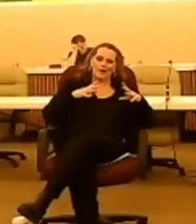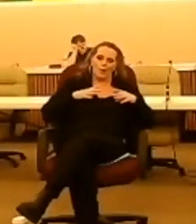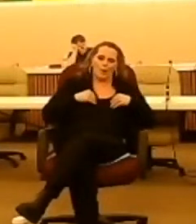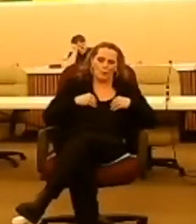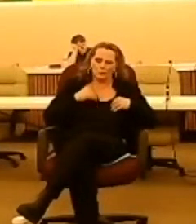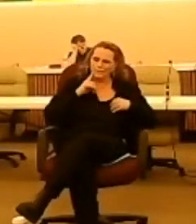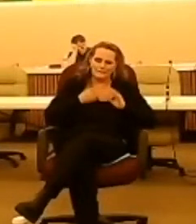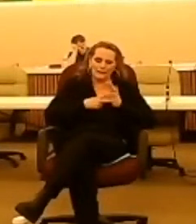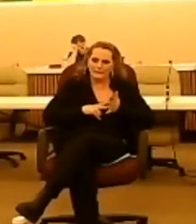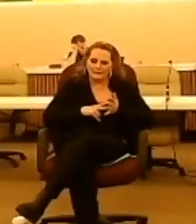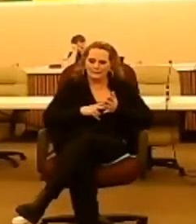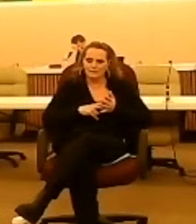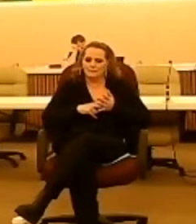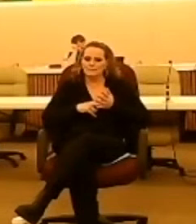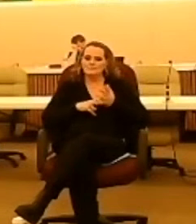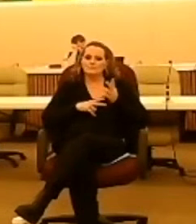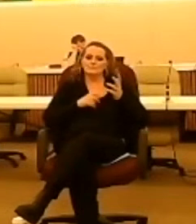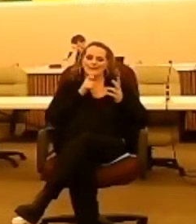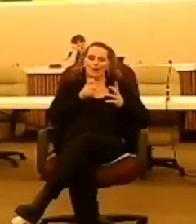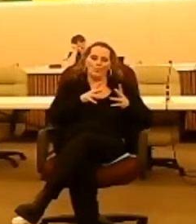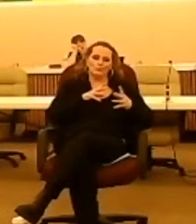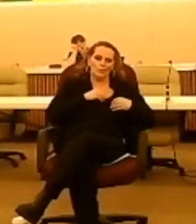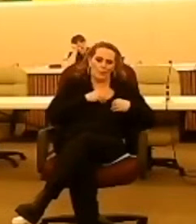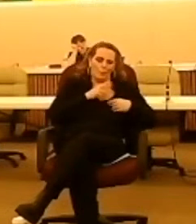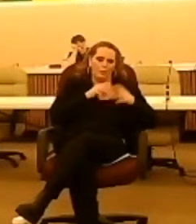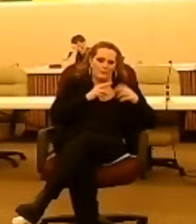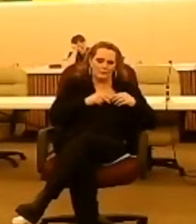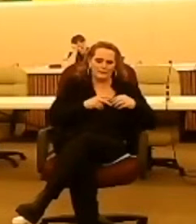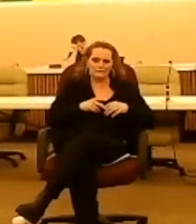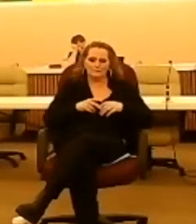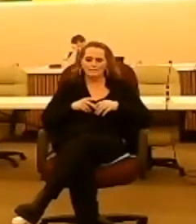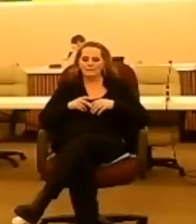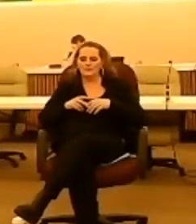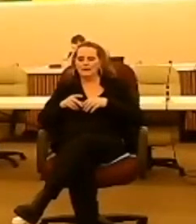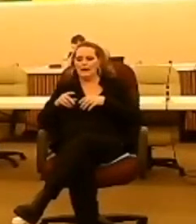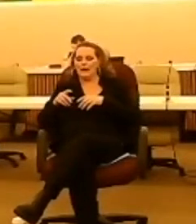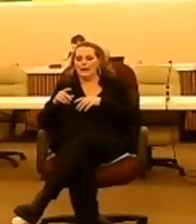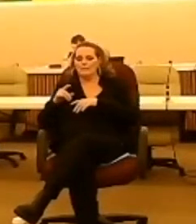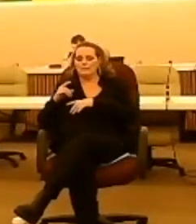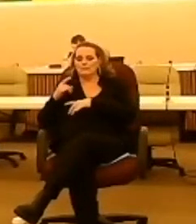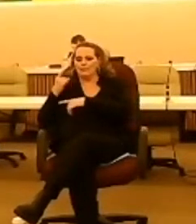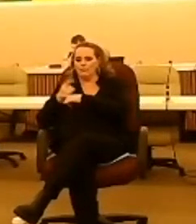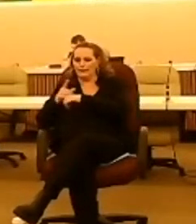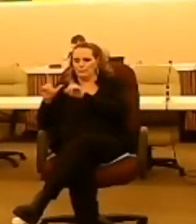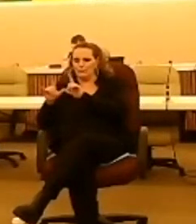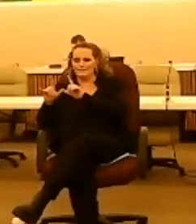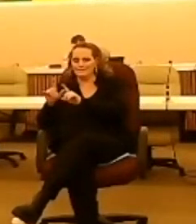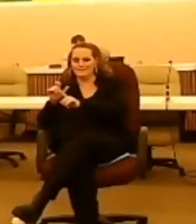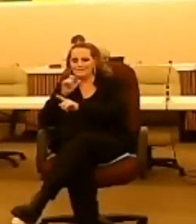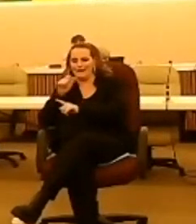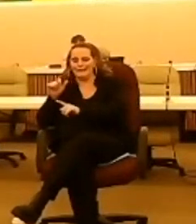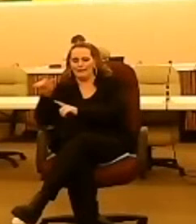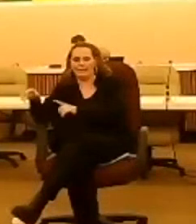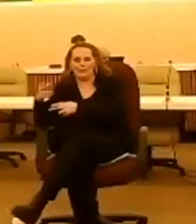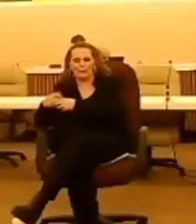own the building and the liquor license isn't in their name. So what do they actually own